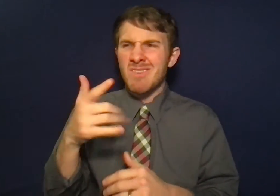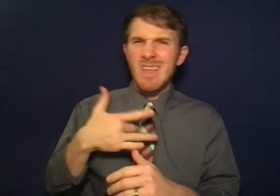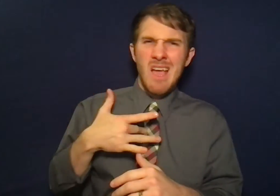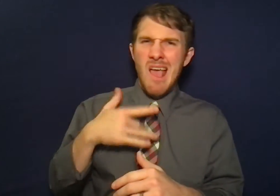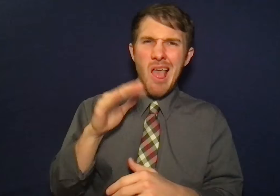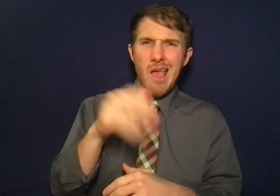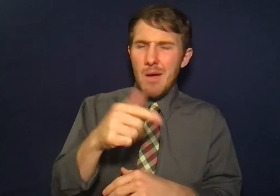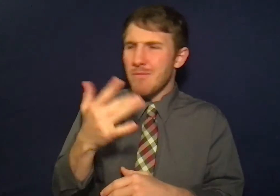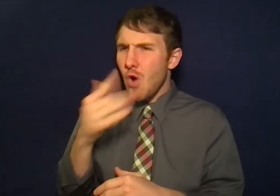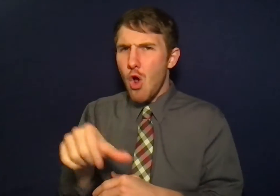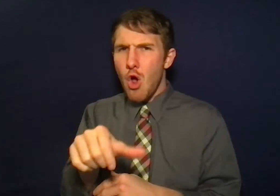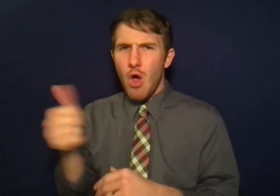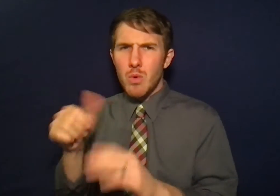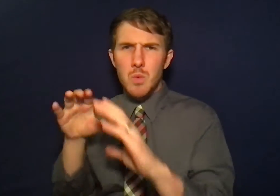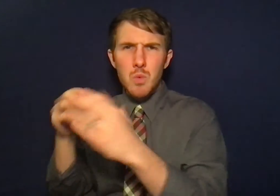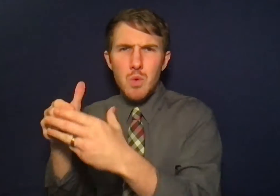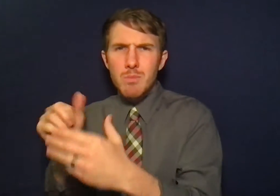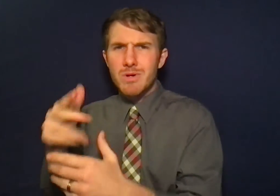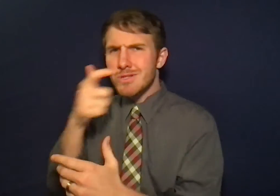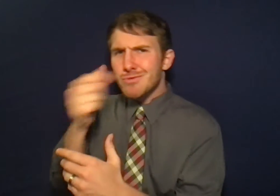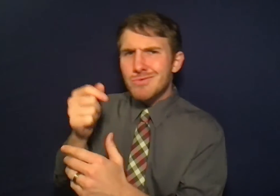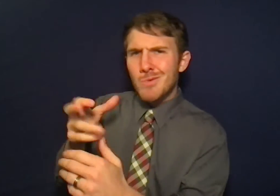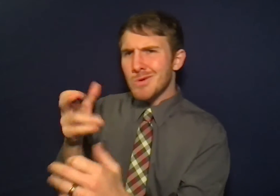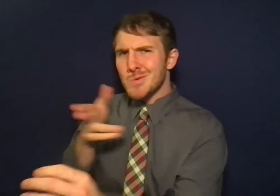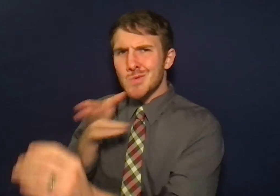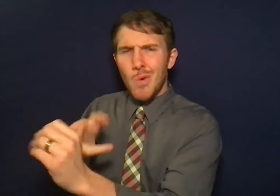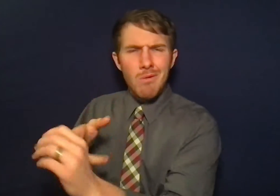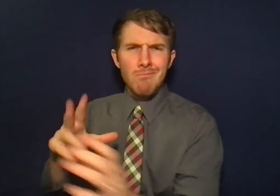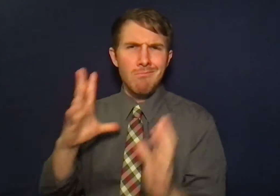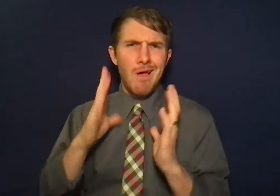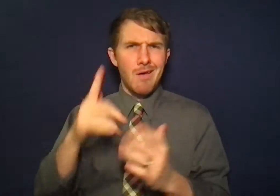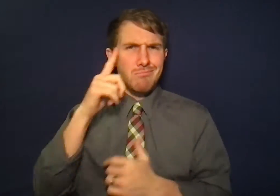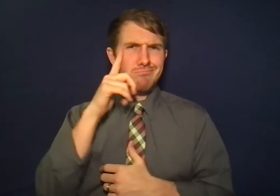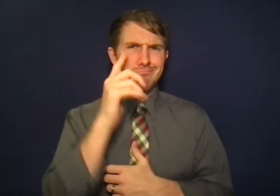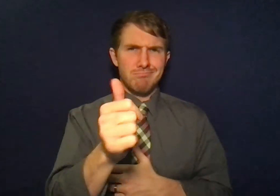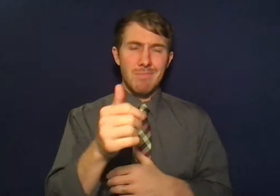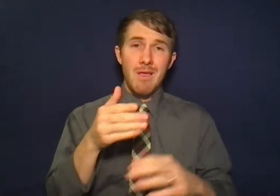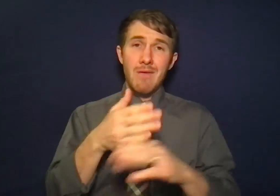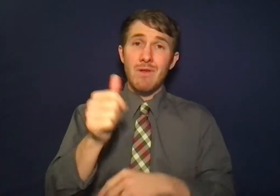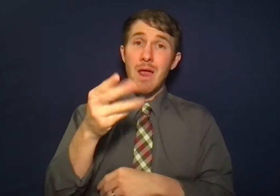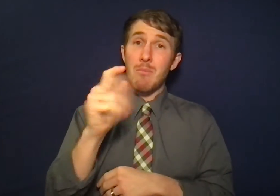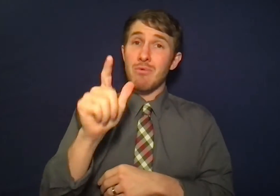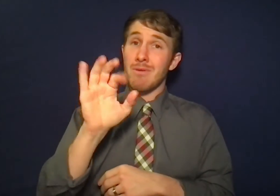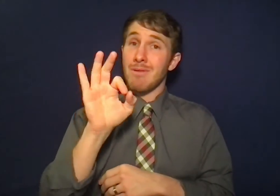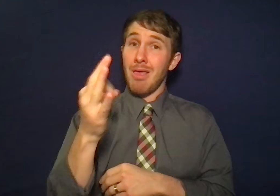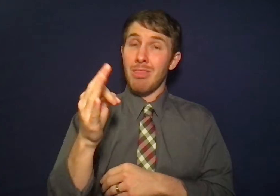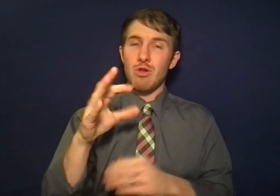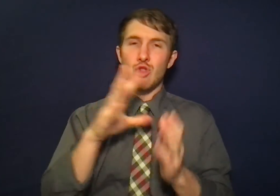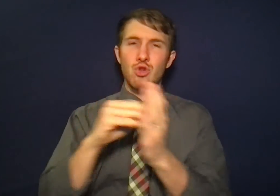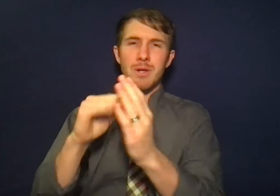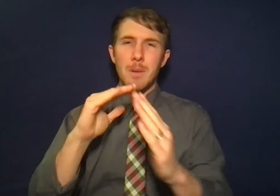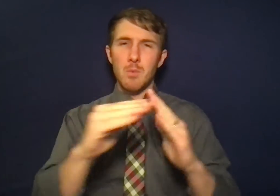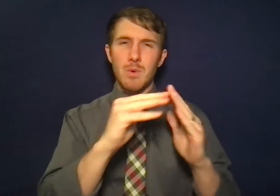strongly related to or prefer to join instead, check out the classroom codes after April 9th on the Learning Communities